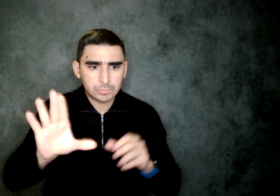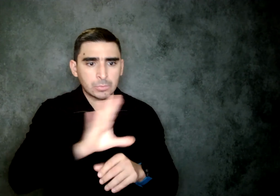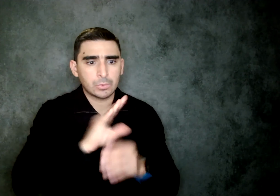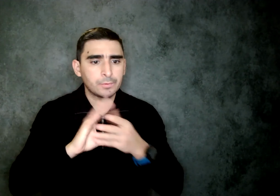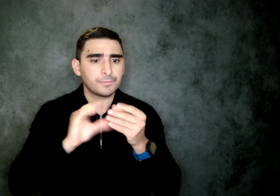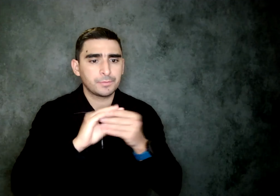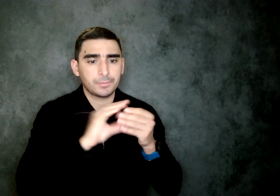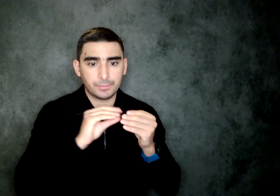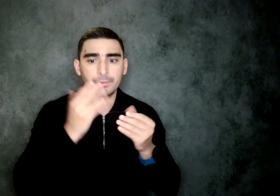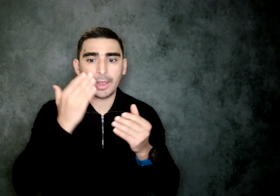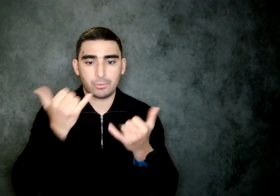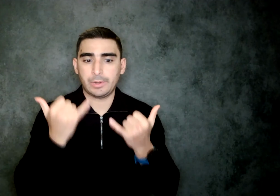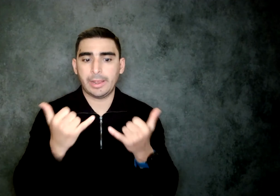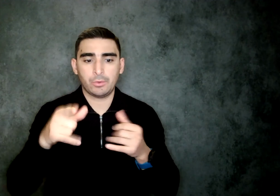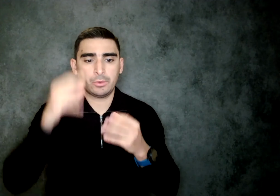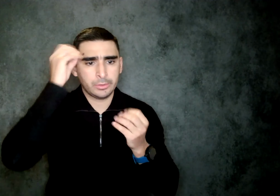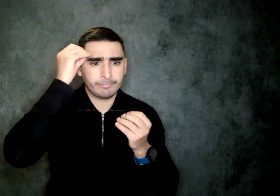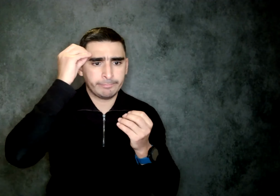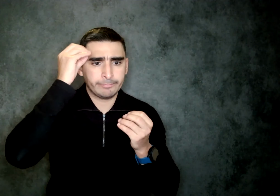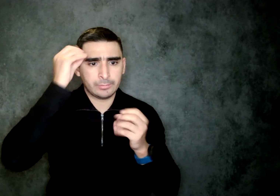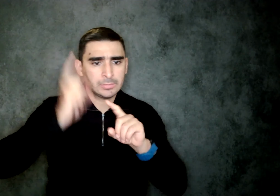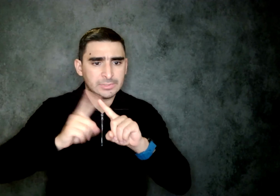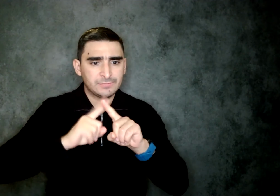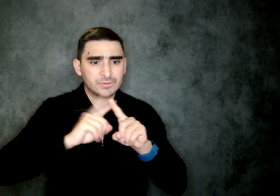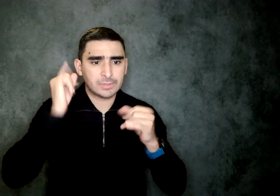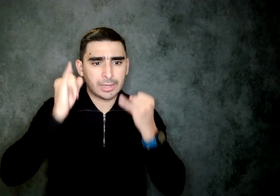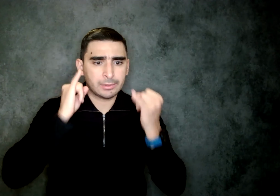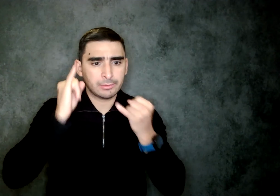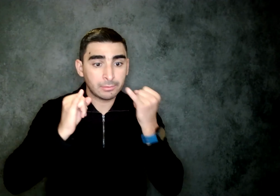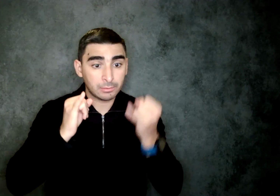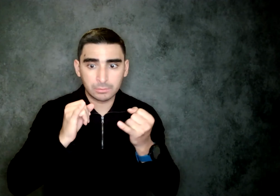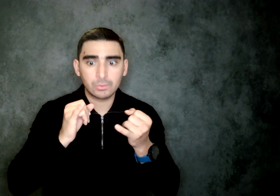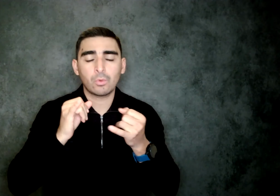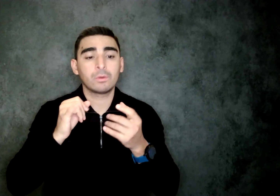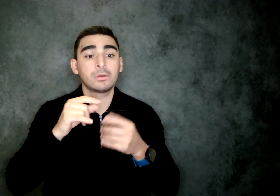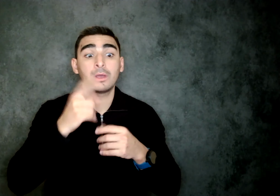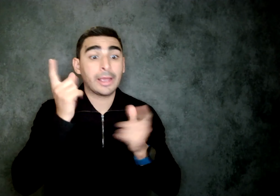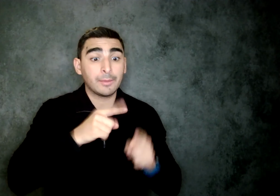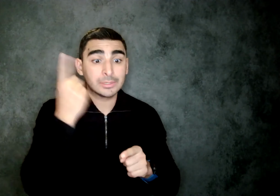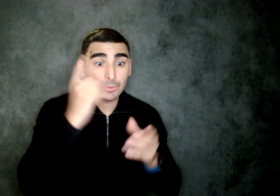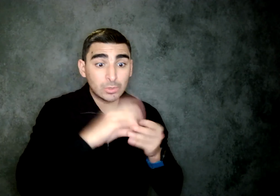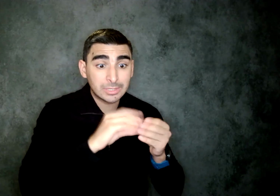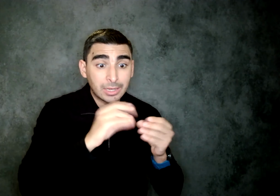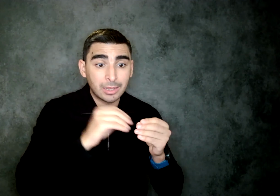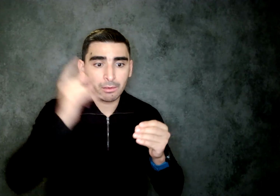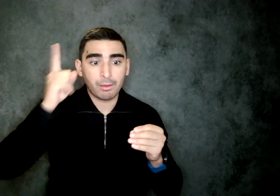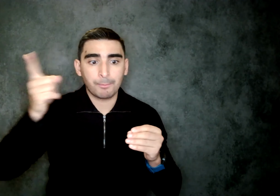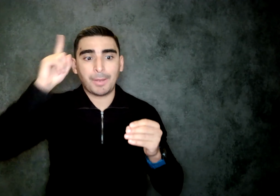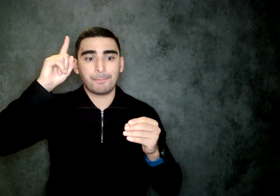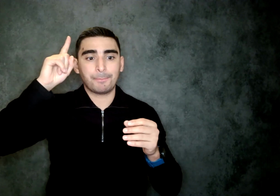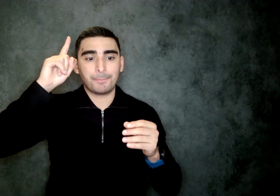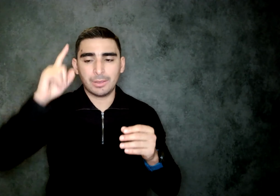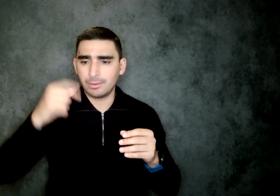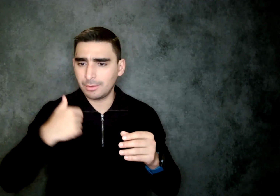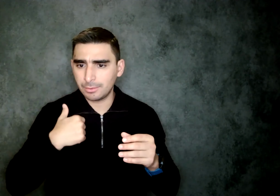you're thinking of new ideas after you hear someone else. So let me know. We've got about a half hour